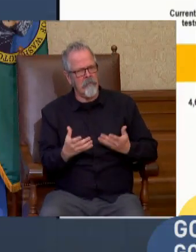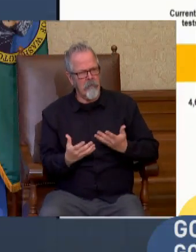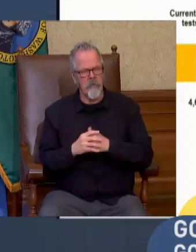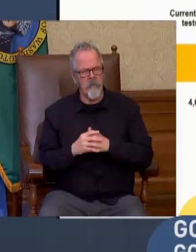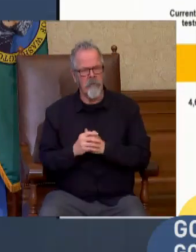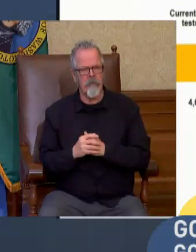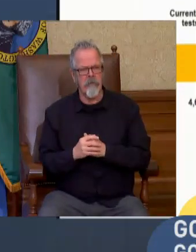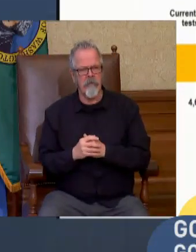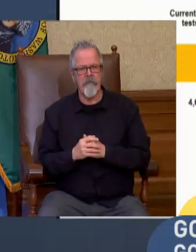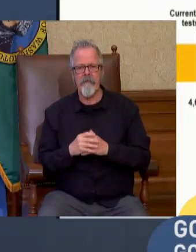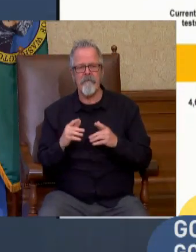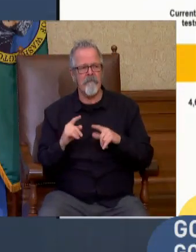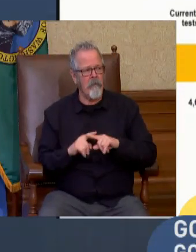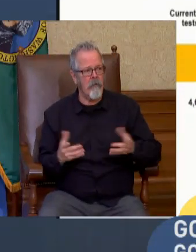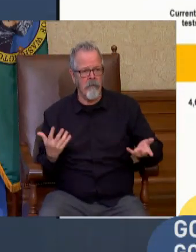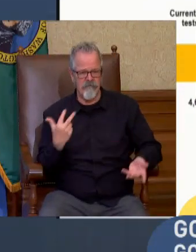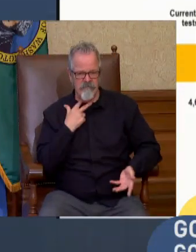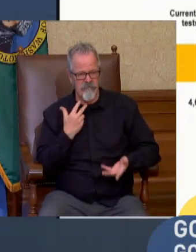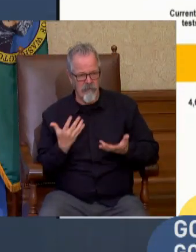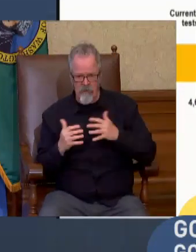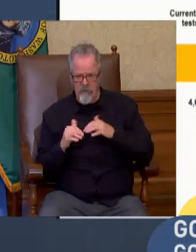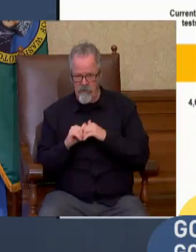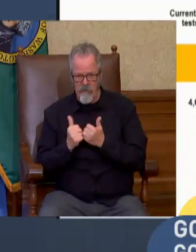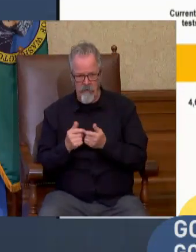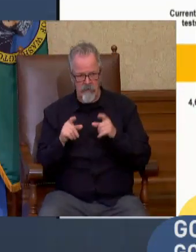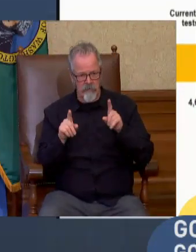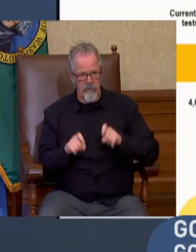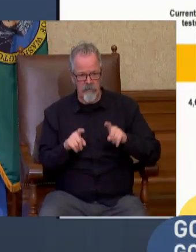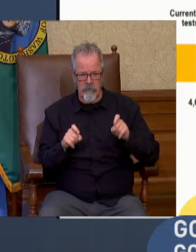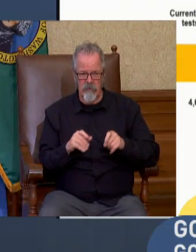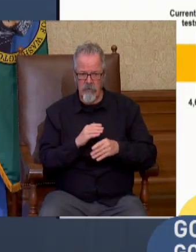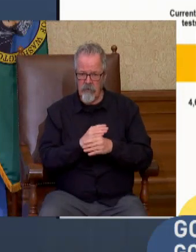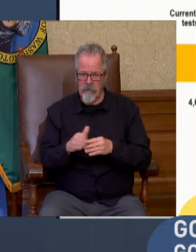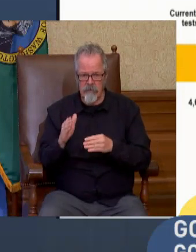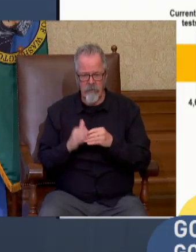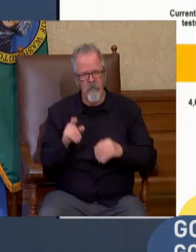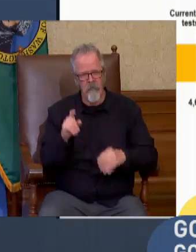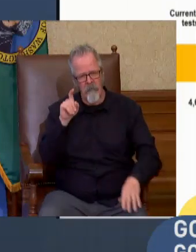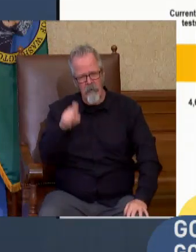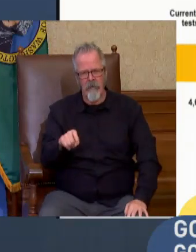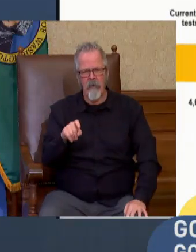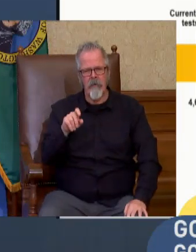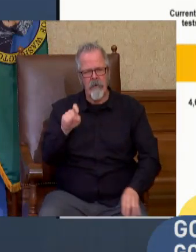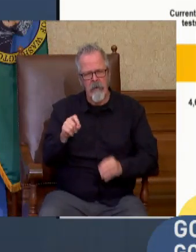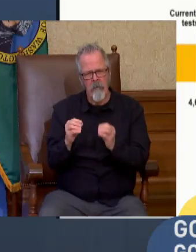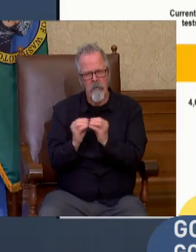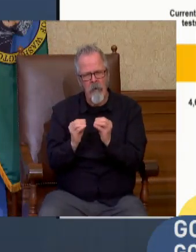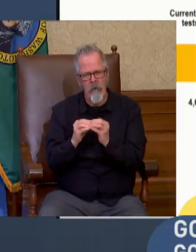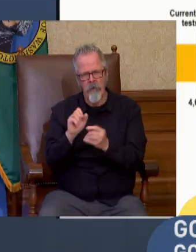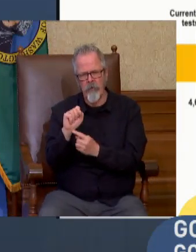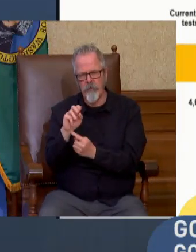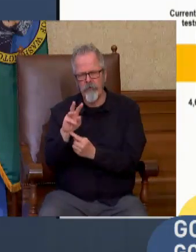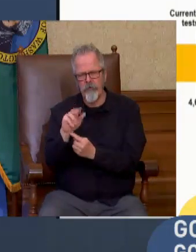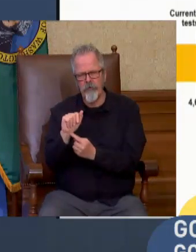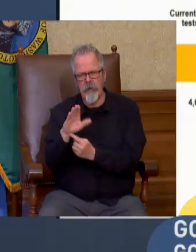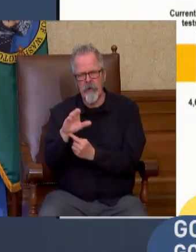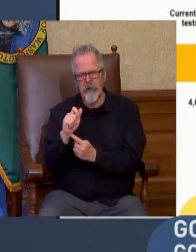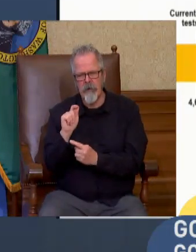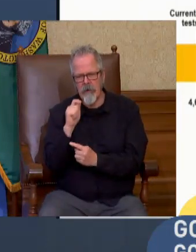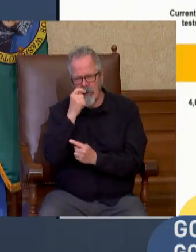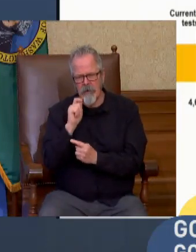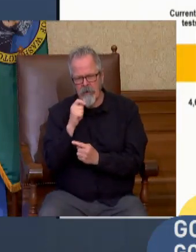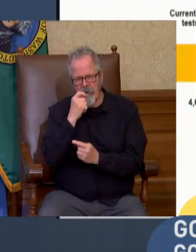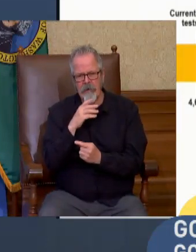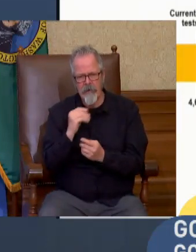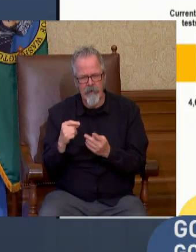And as you know, if you've been listening to some of our discussion, we have been urging the President and the federal government to give us greater